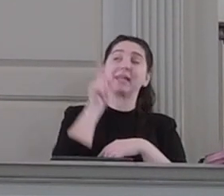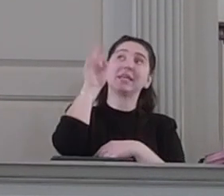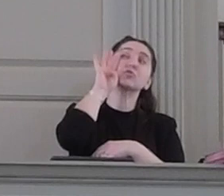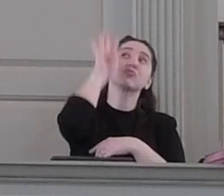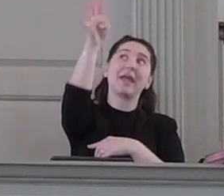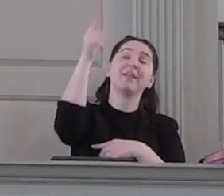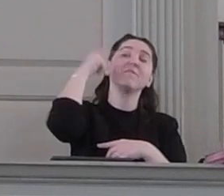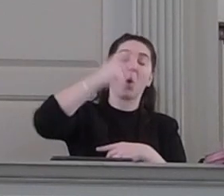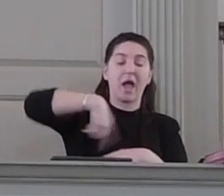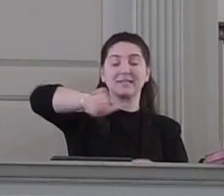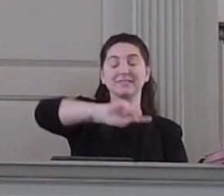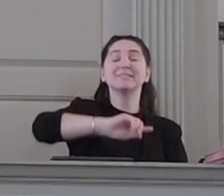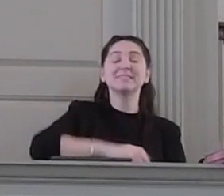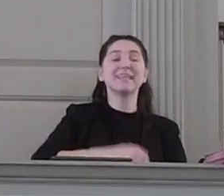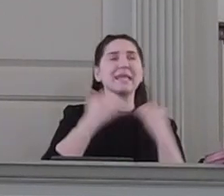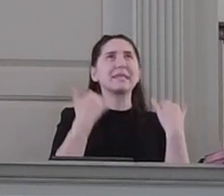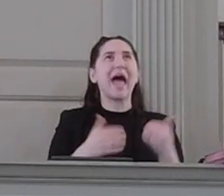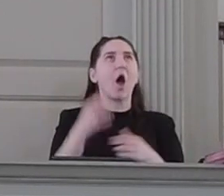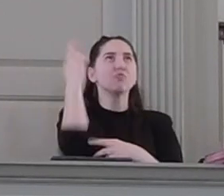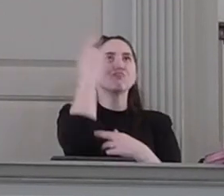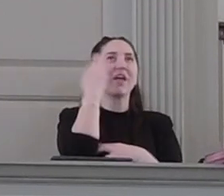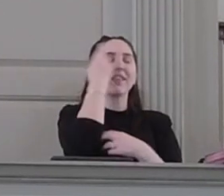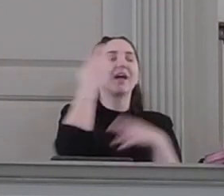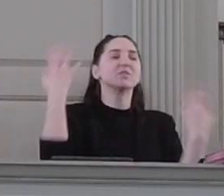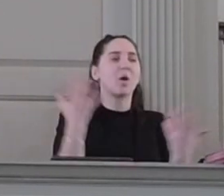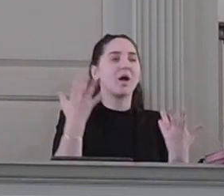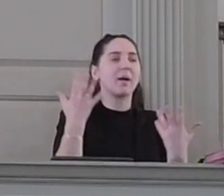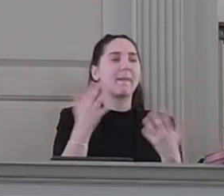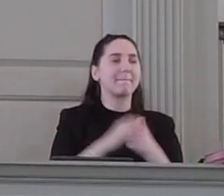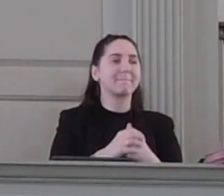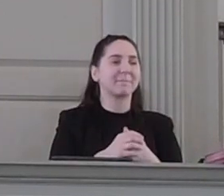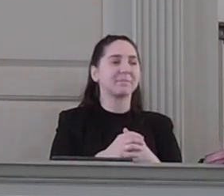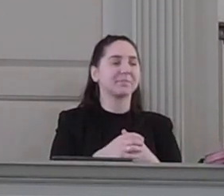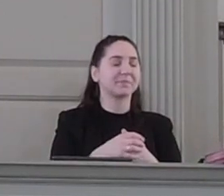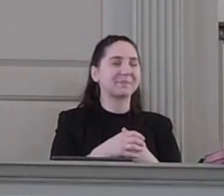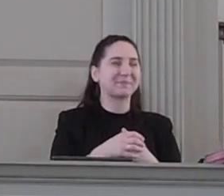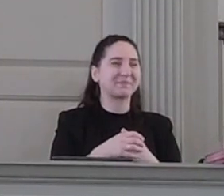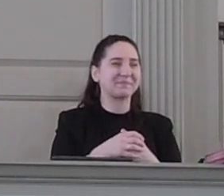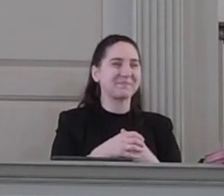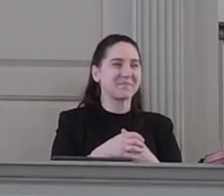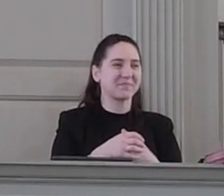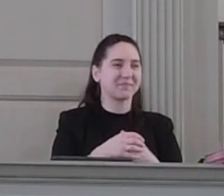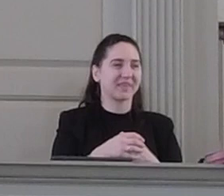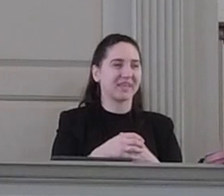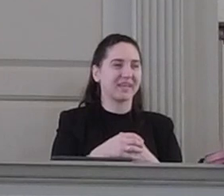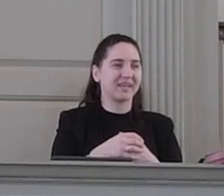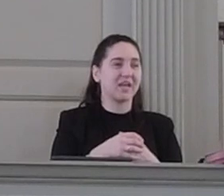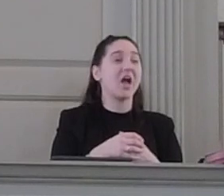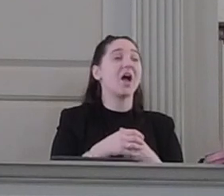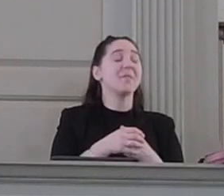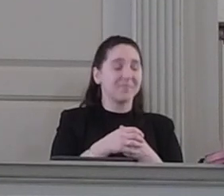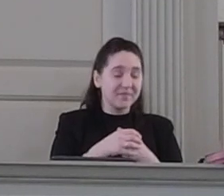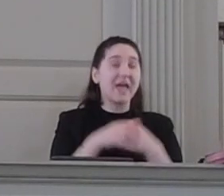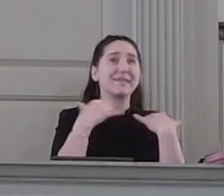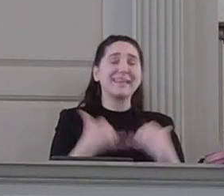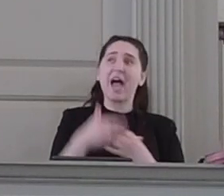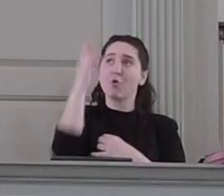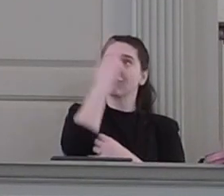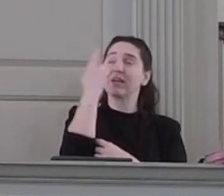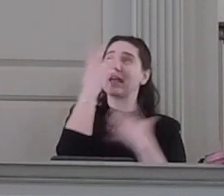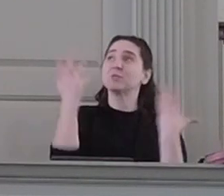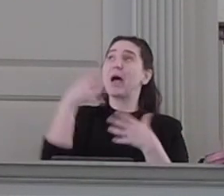Now we realize that God keeps promises, that when God says death cannot defeat us, it is true.